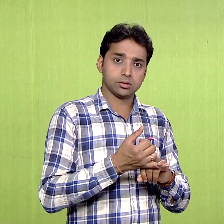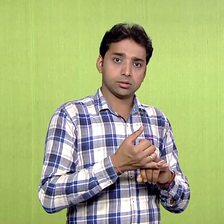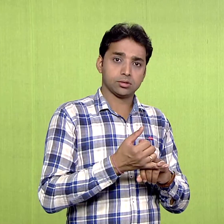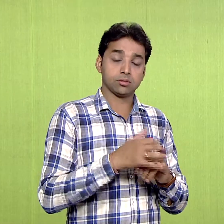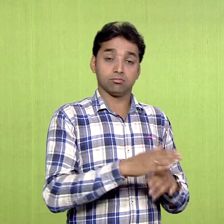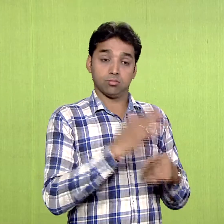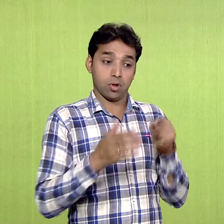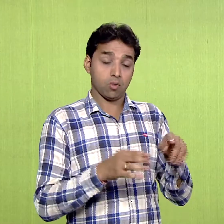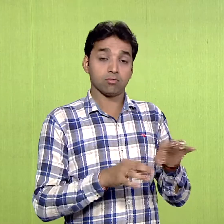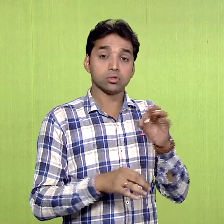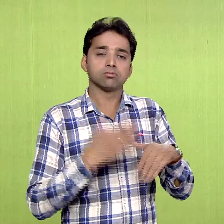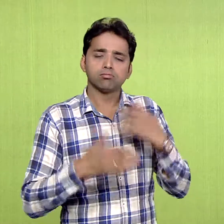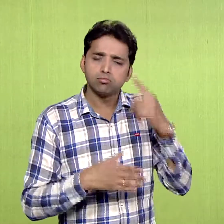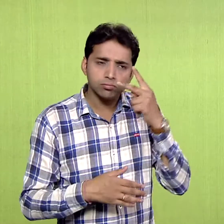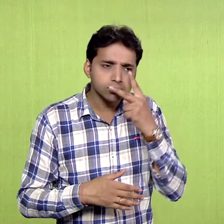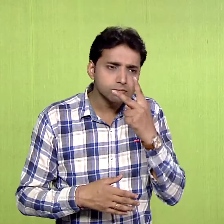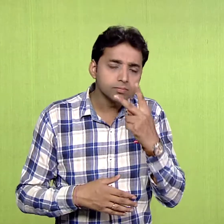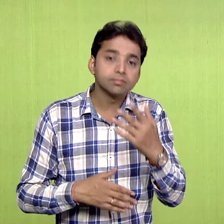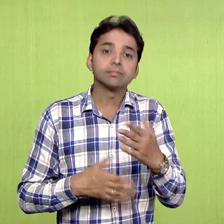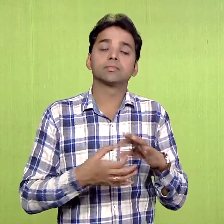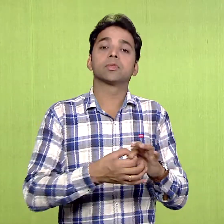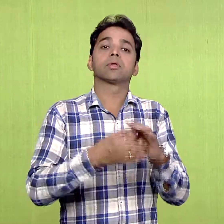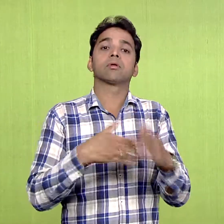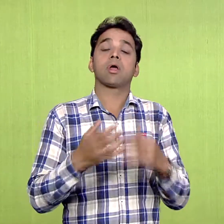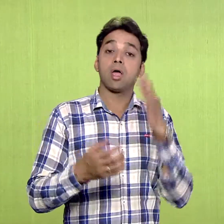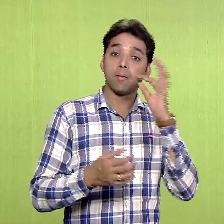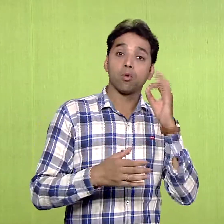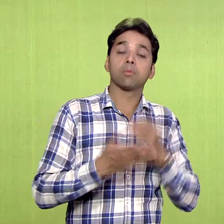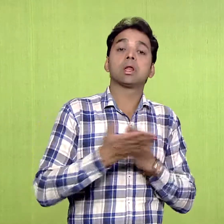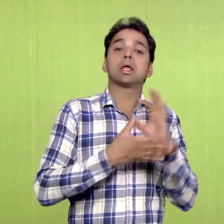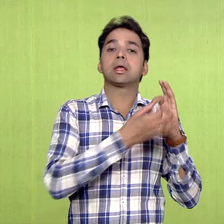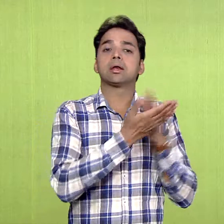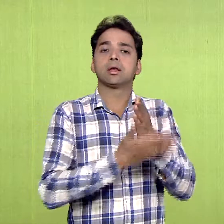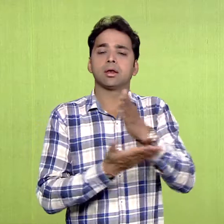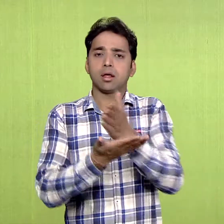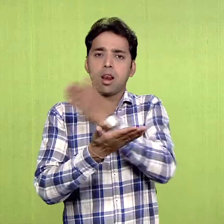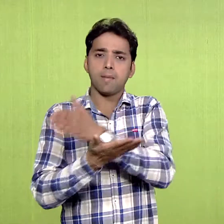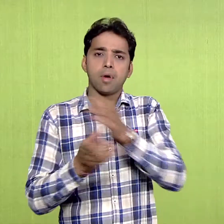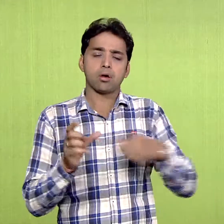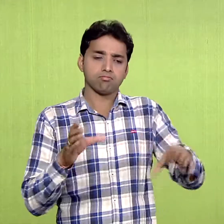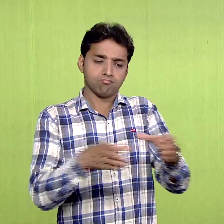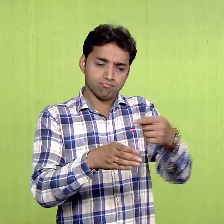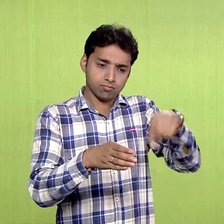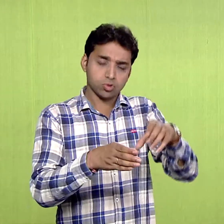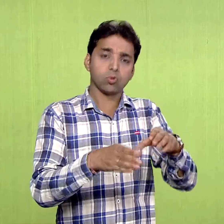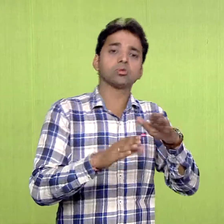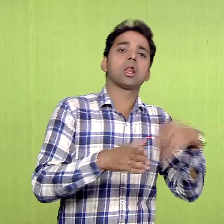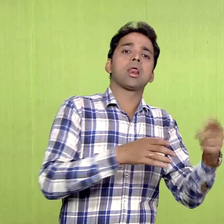which soon became an important and integral part of the social and religious life of the people